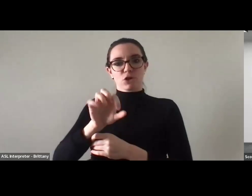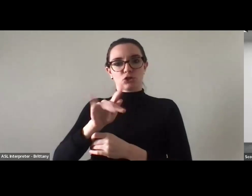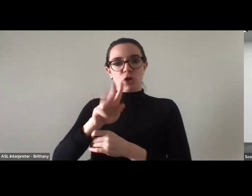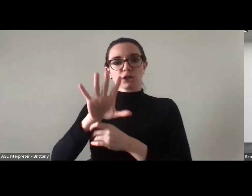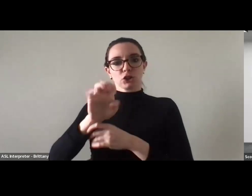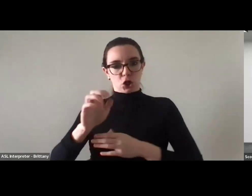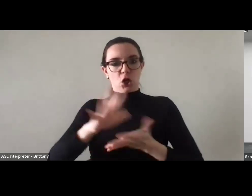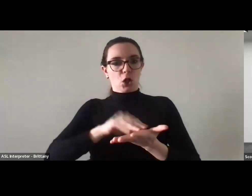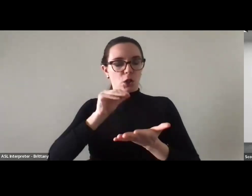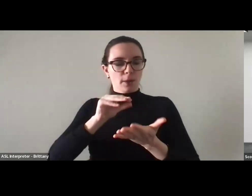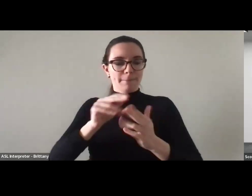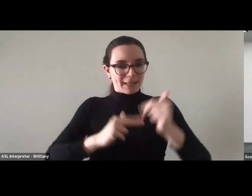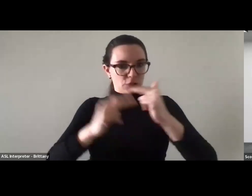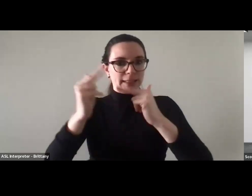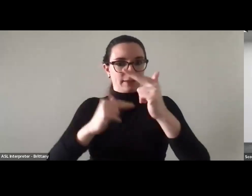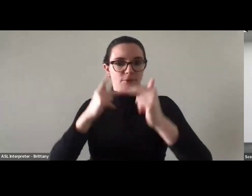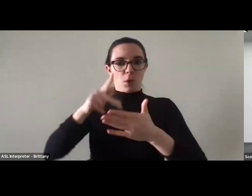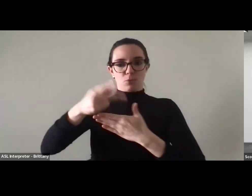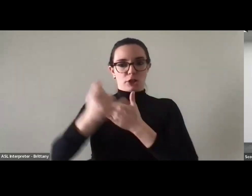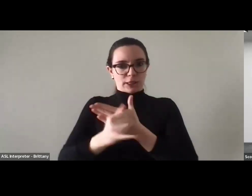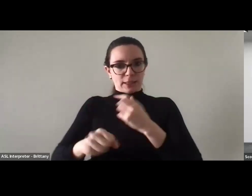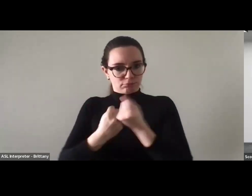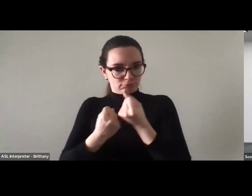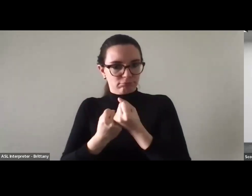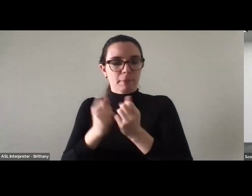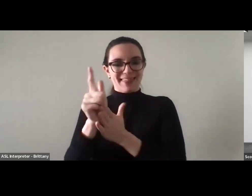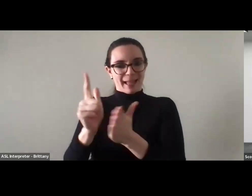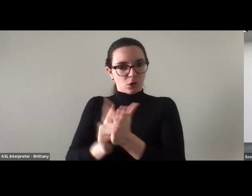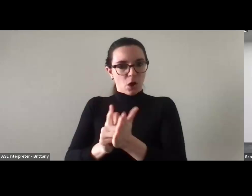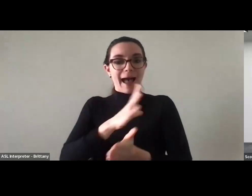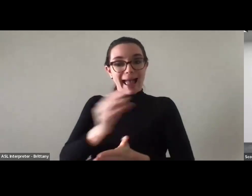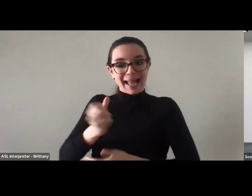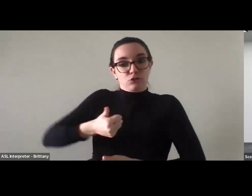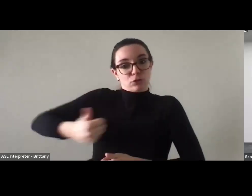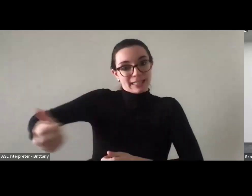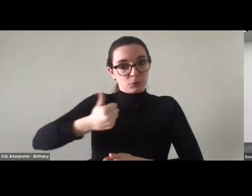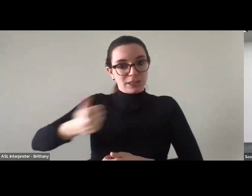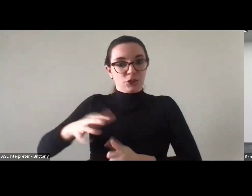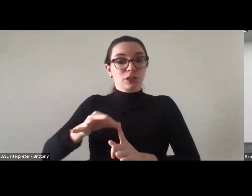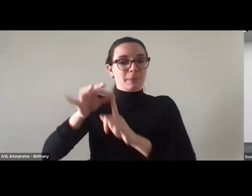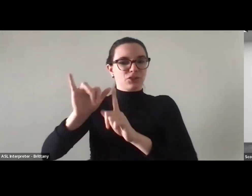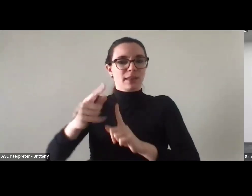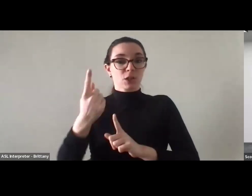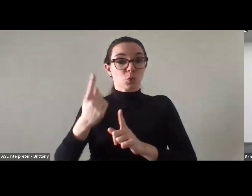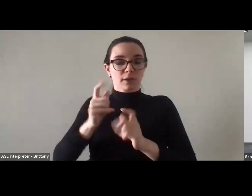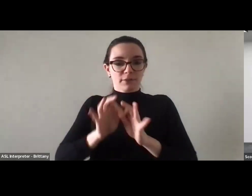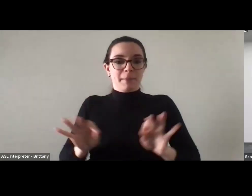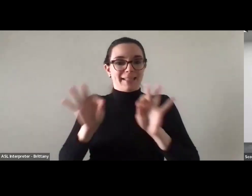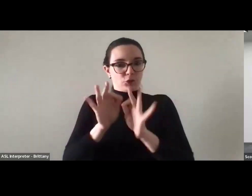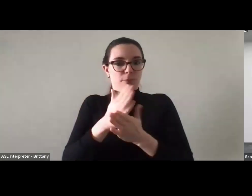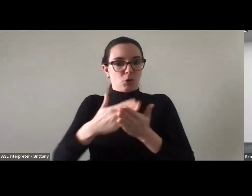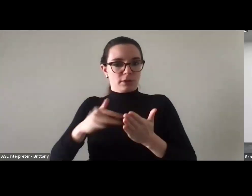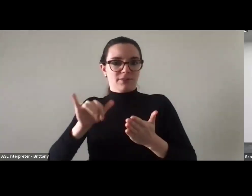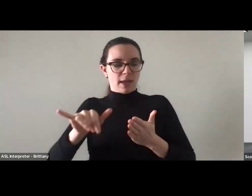for projects funded by that law across the country, and transportation especially is one of the major priorities in that area